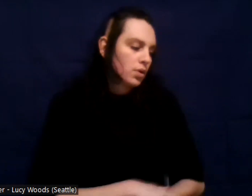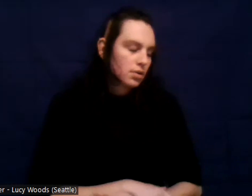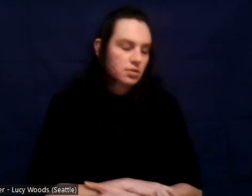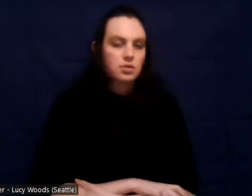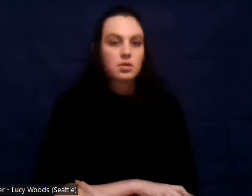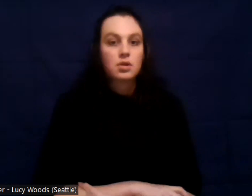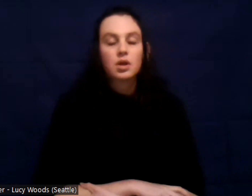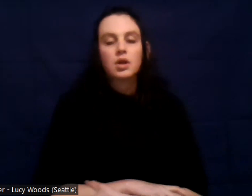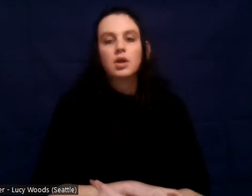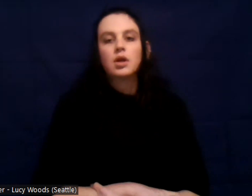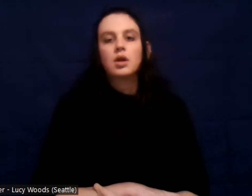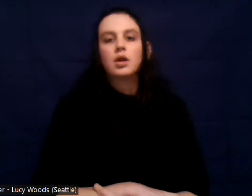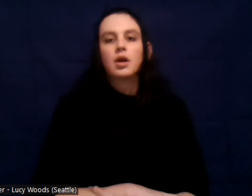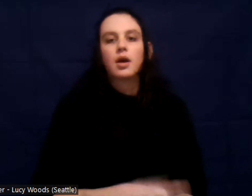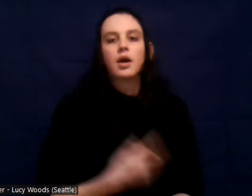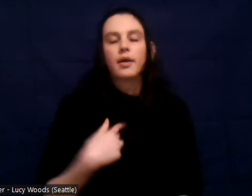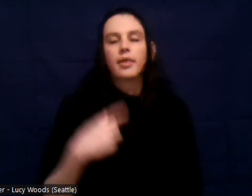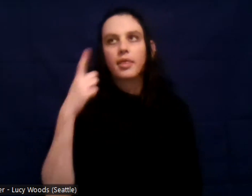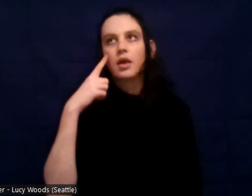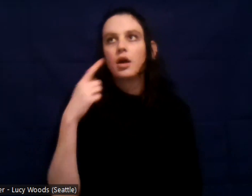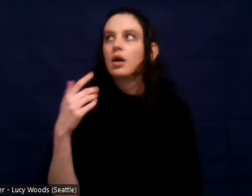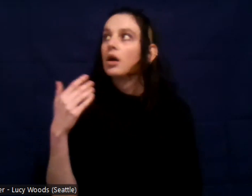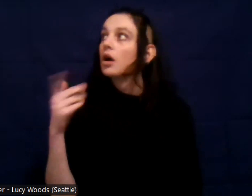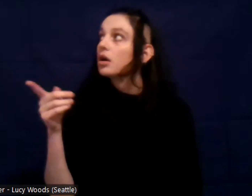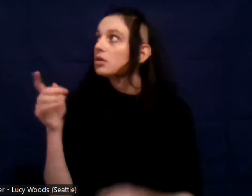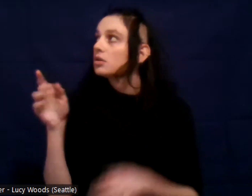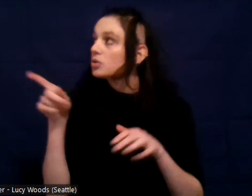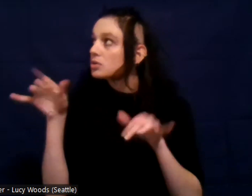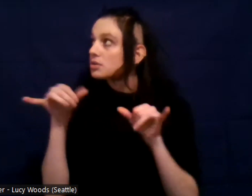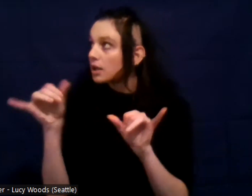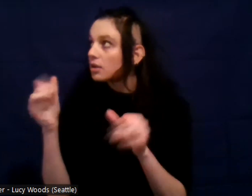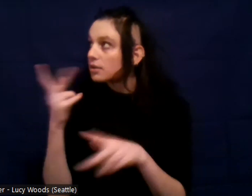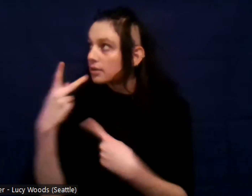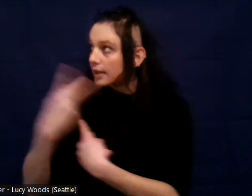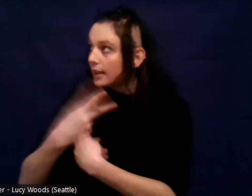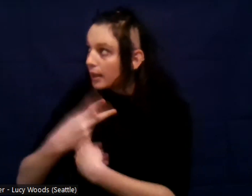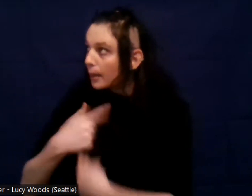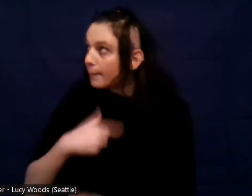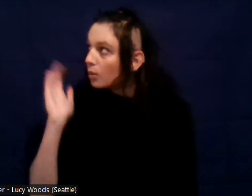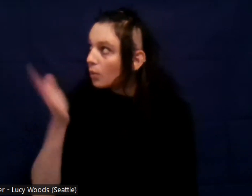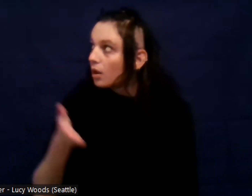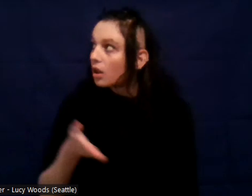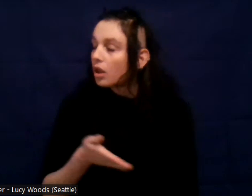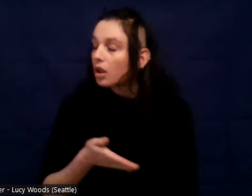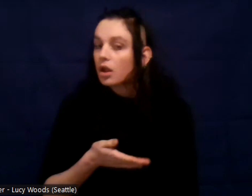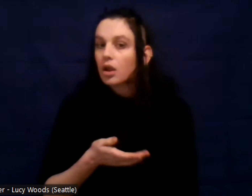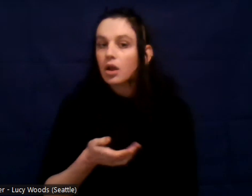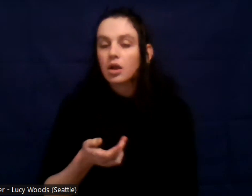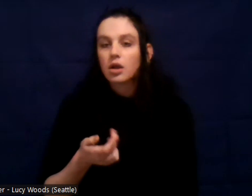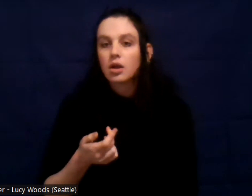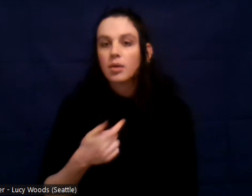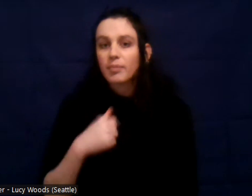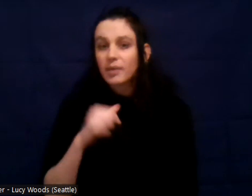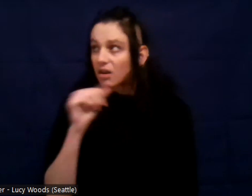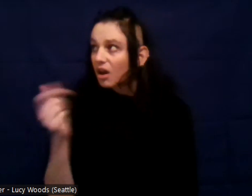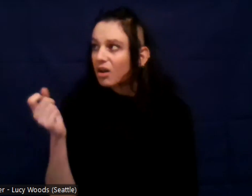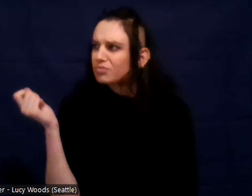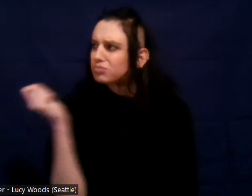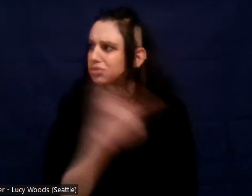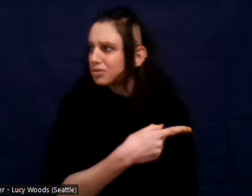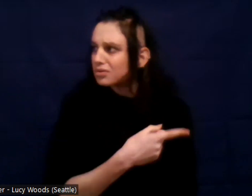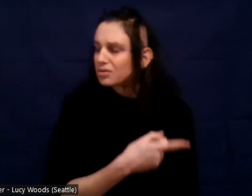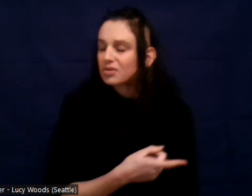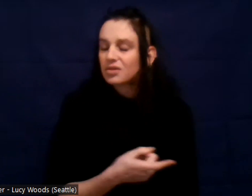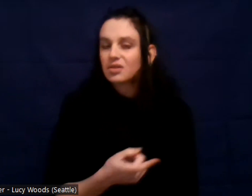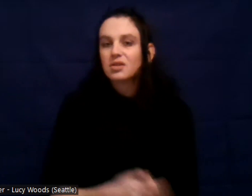first it was kind of like, oh, like you'll still have me. Like I'm not, discarded. I thought like I kind of lost my good